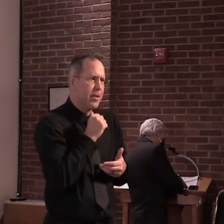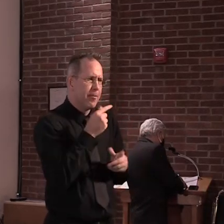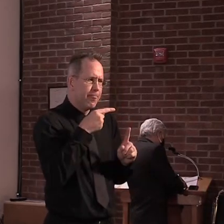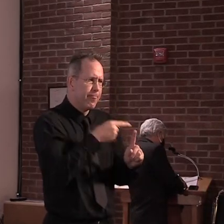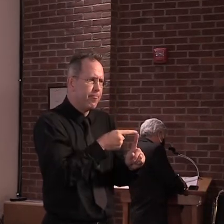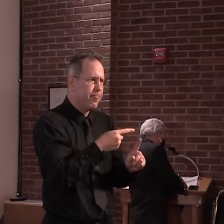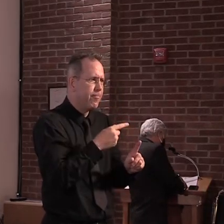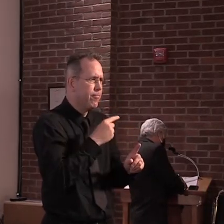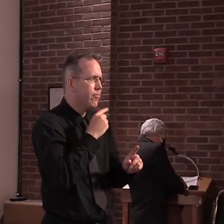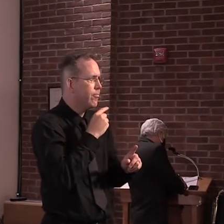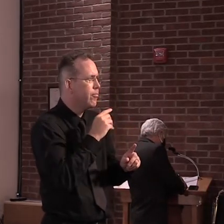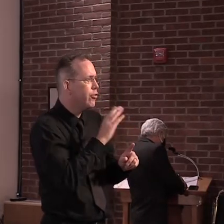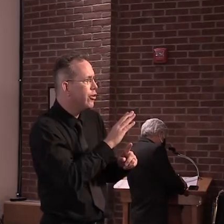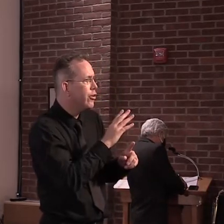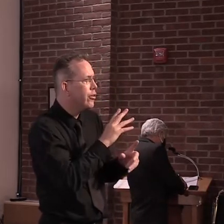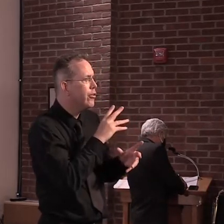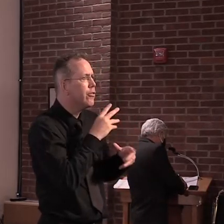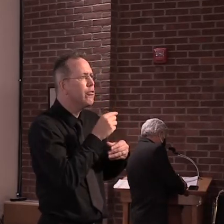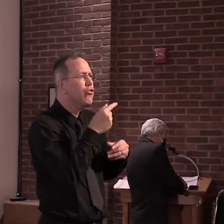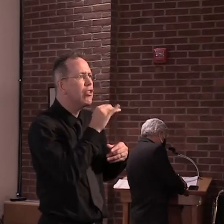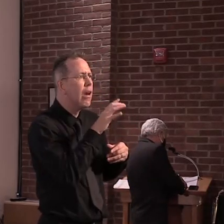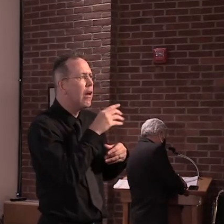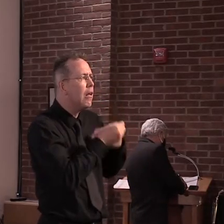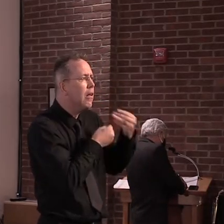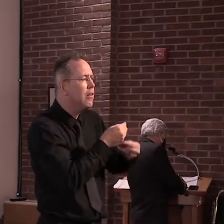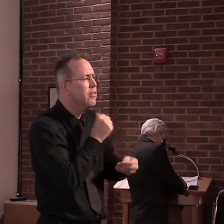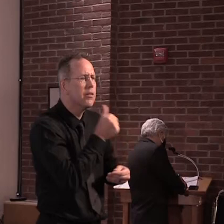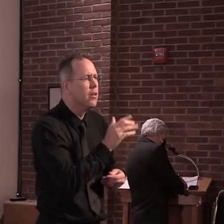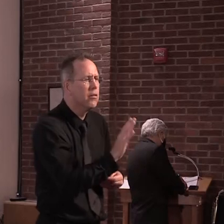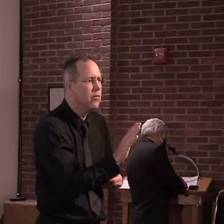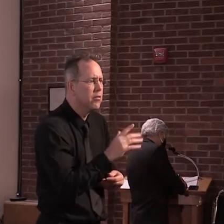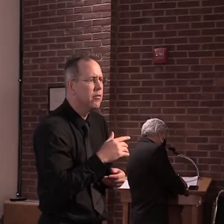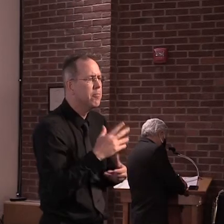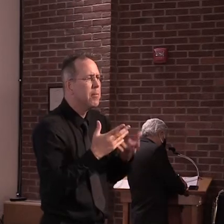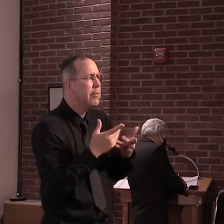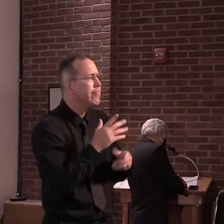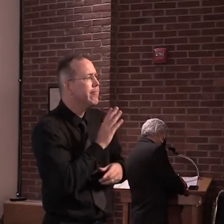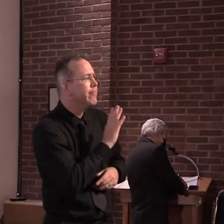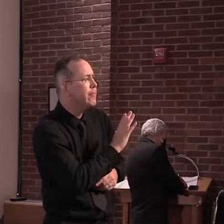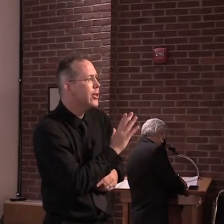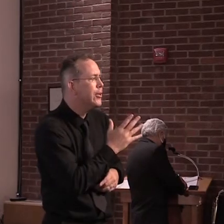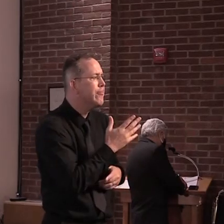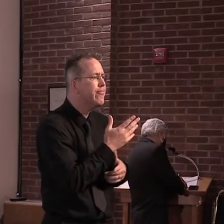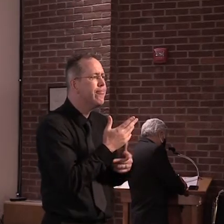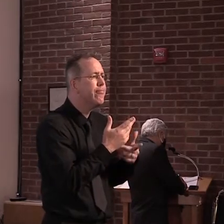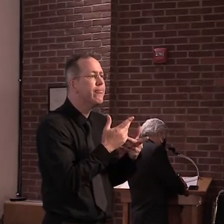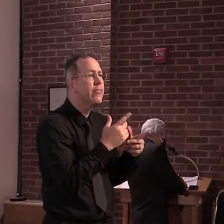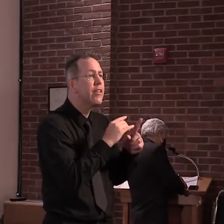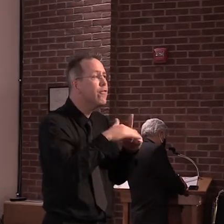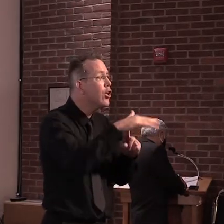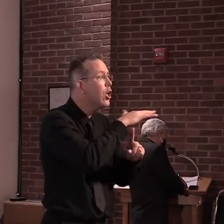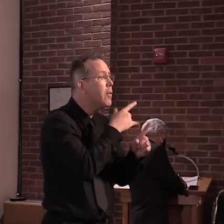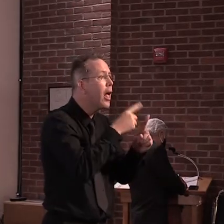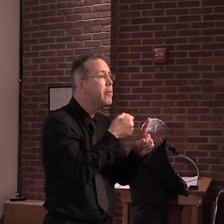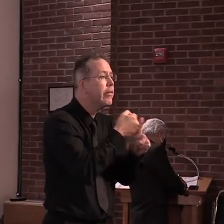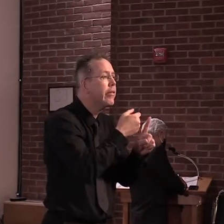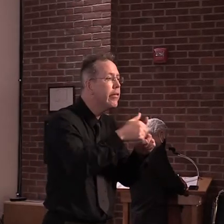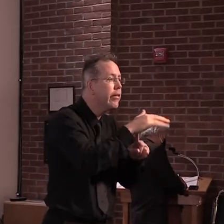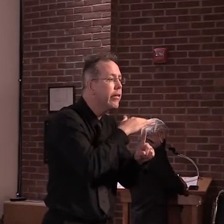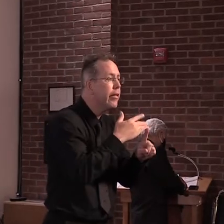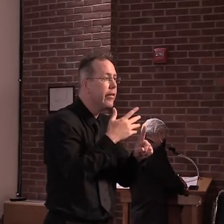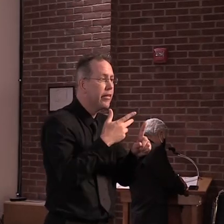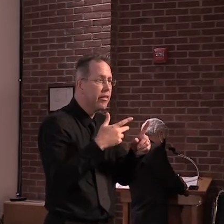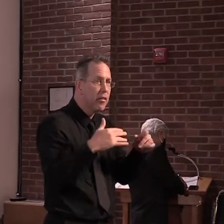because how their particular genetics interfaces with the environment that they've been raised in and are living in